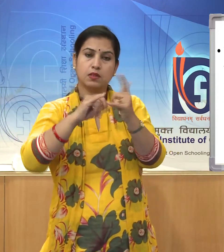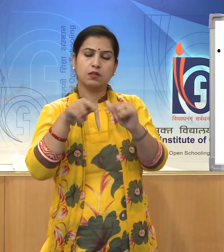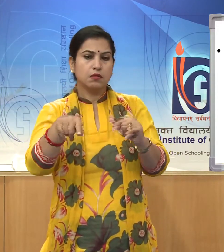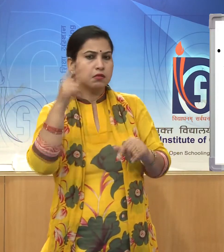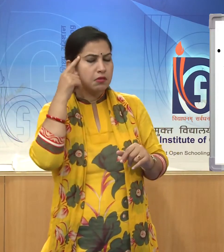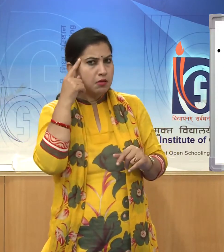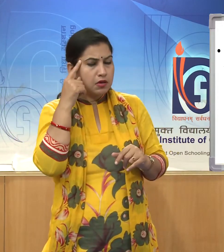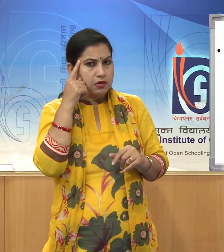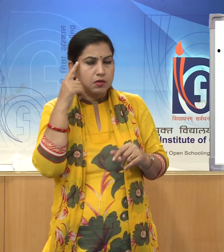themselves